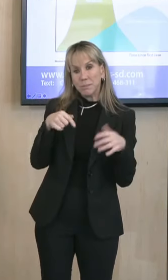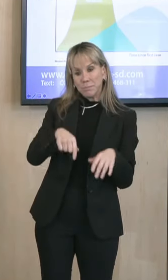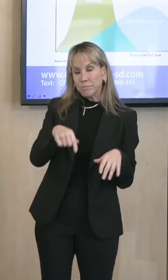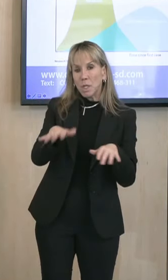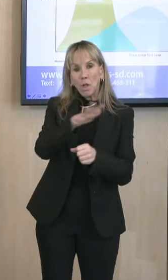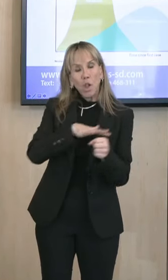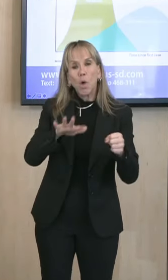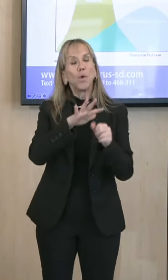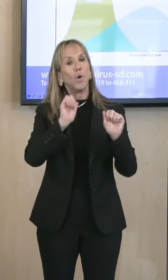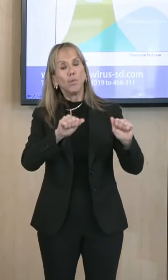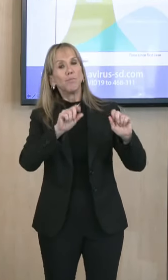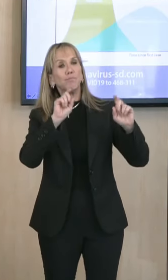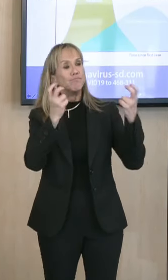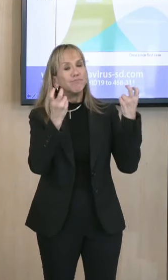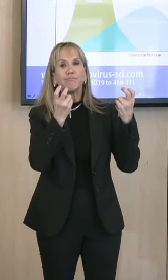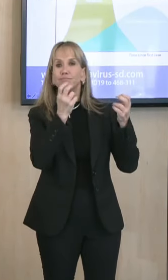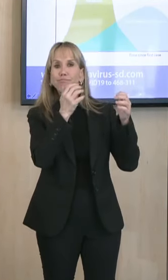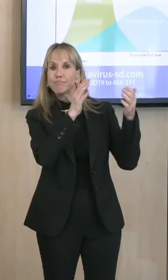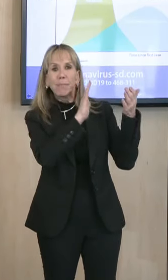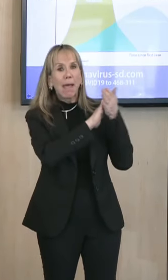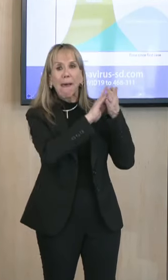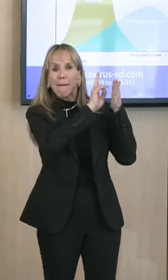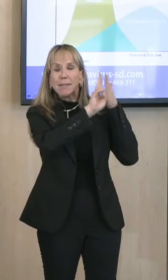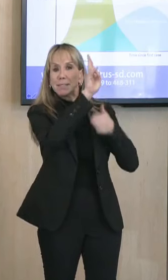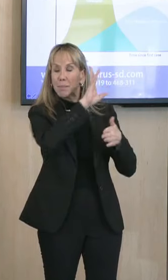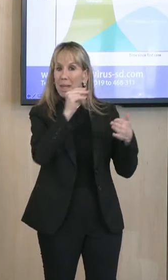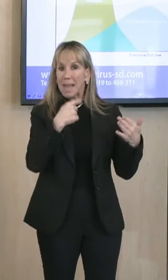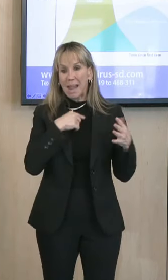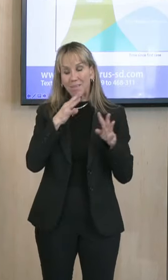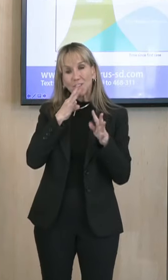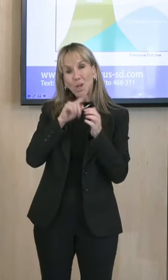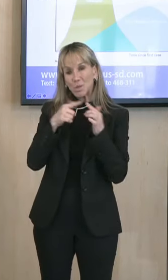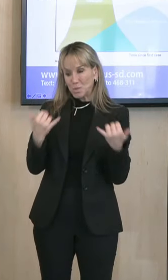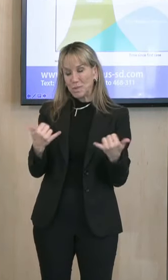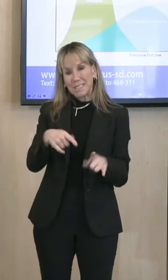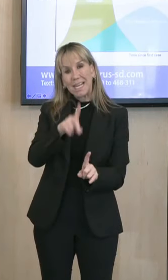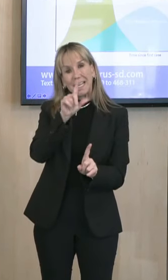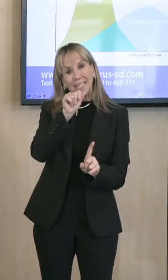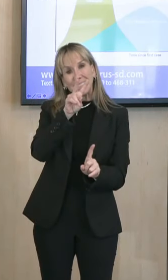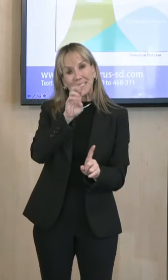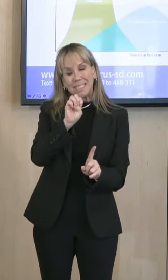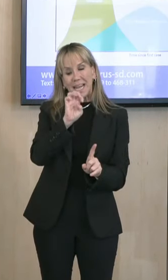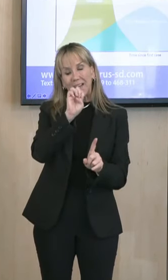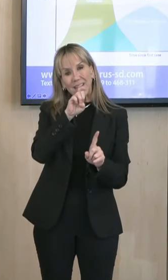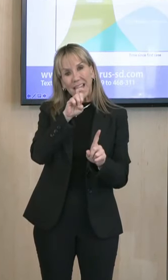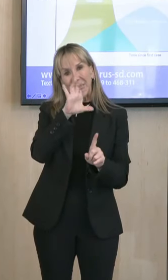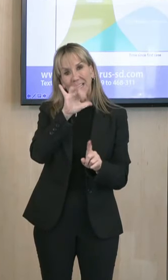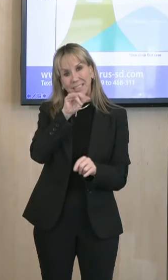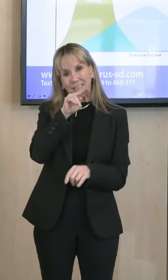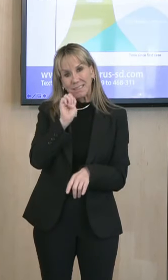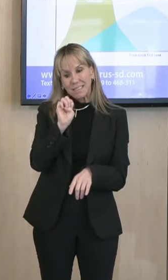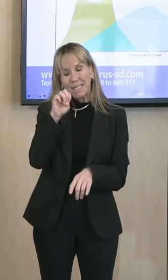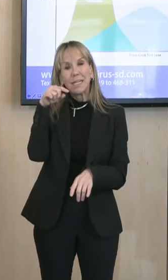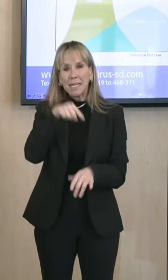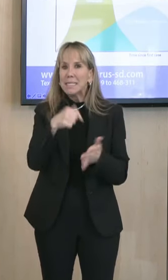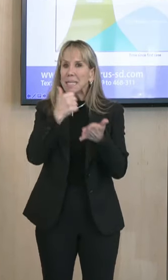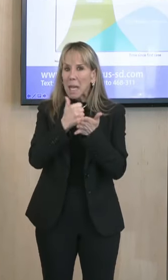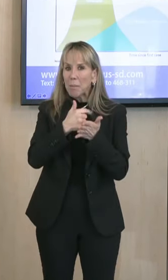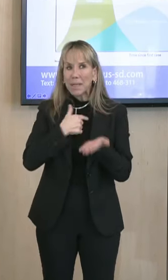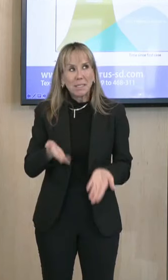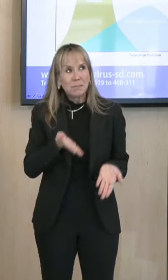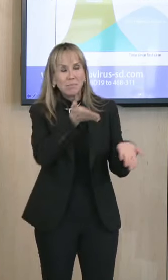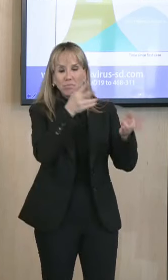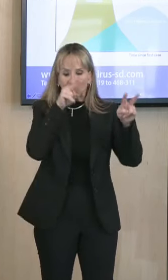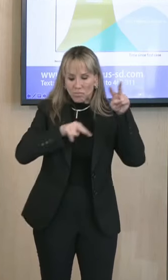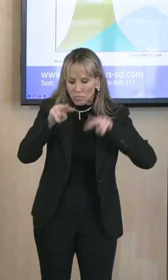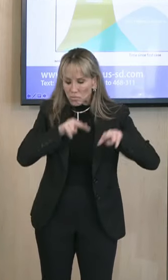even reached out to a master actuary, Dave Axine, who is helping us with analyzing these things. We want to